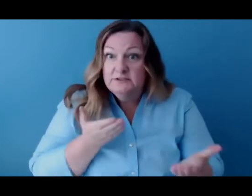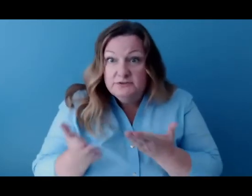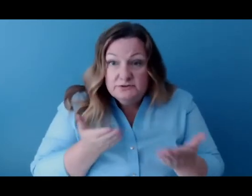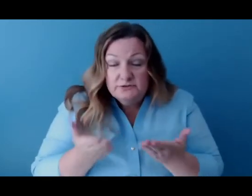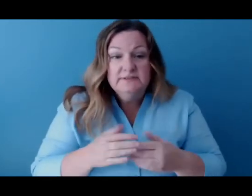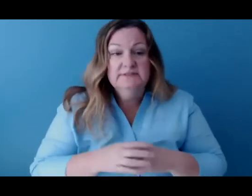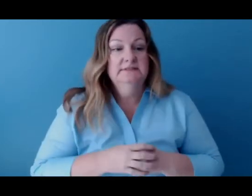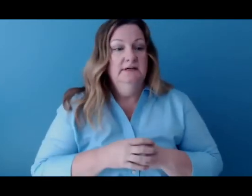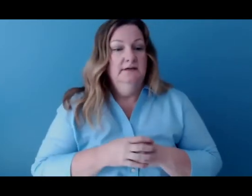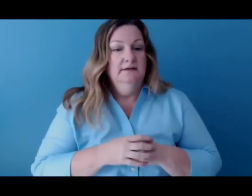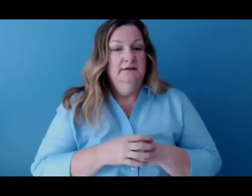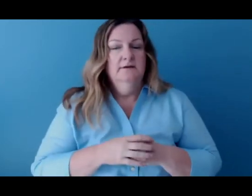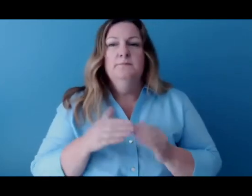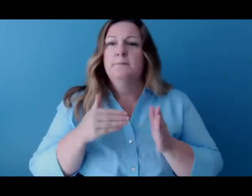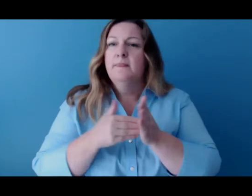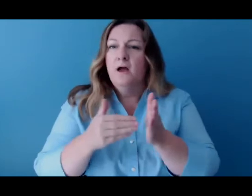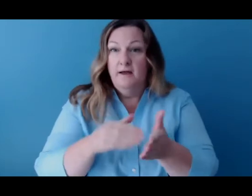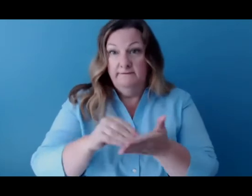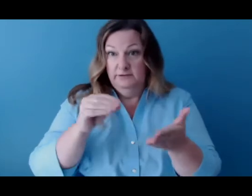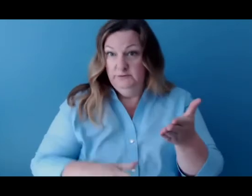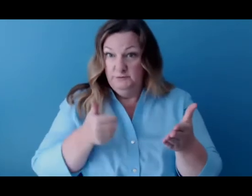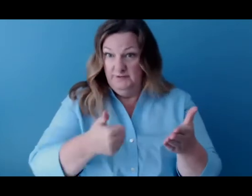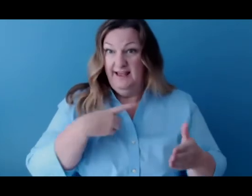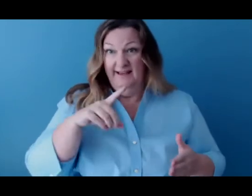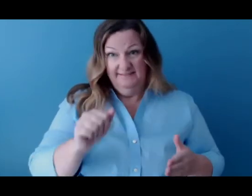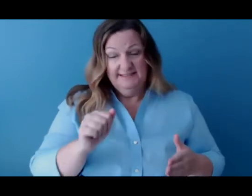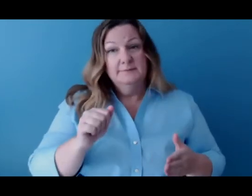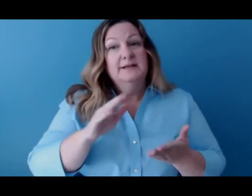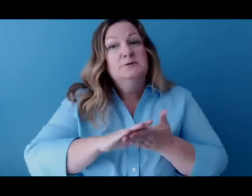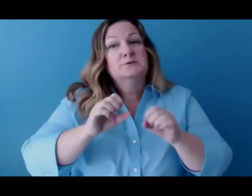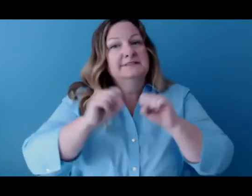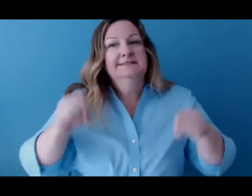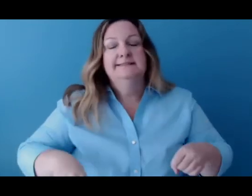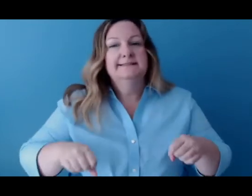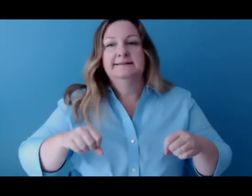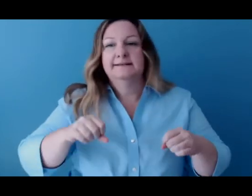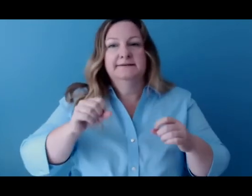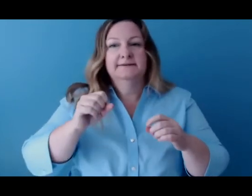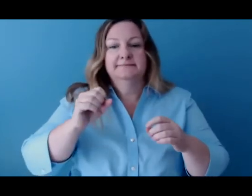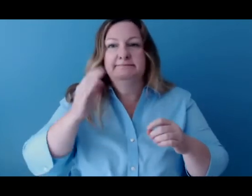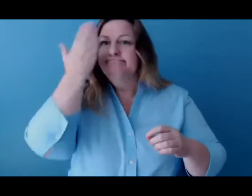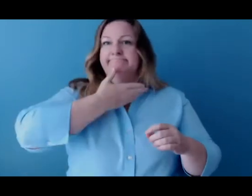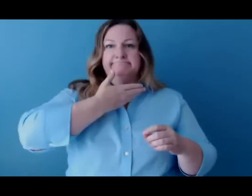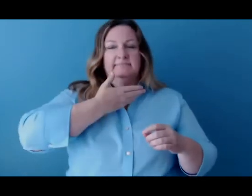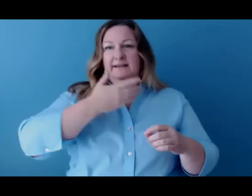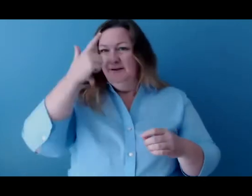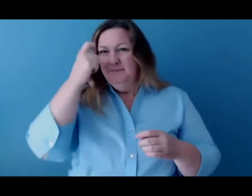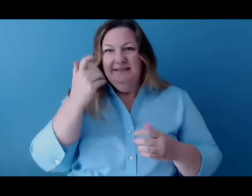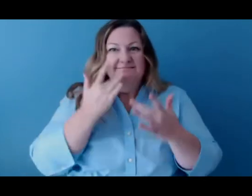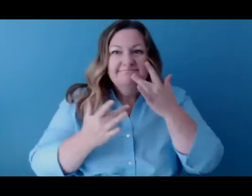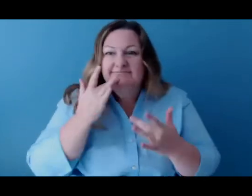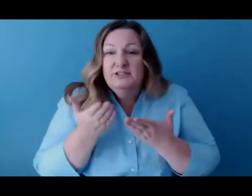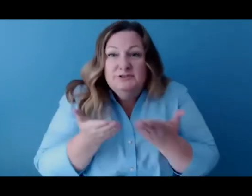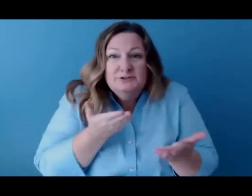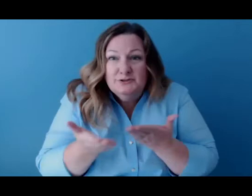disabilities often gets neglected in school systems because of lack of services or without having the right